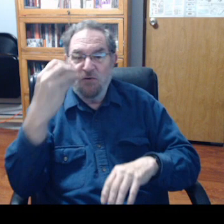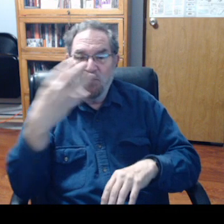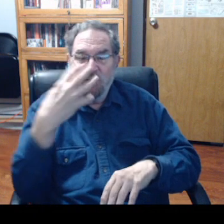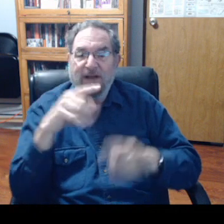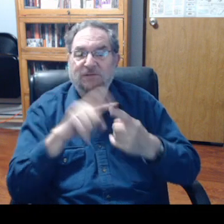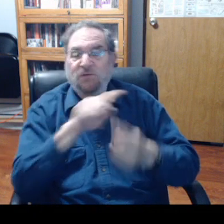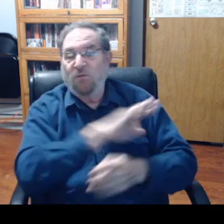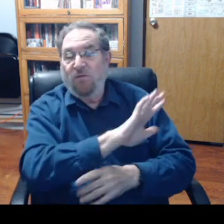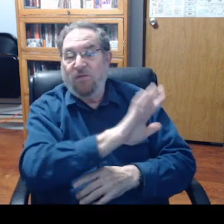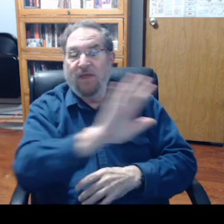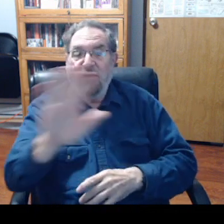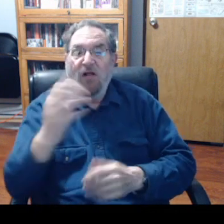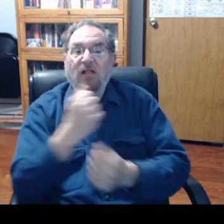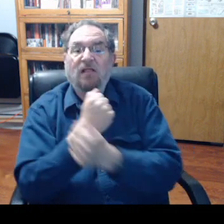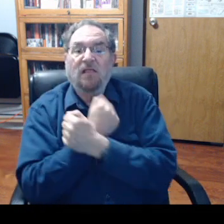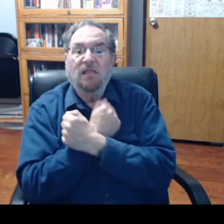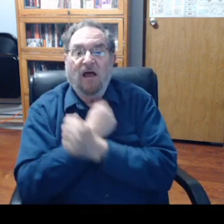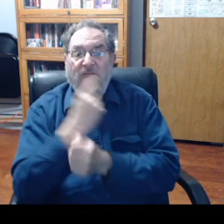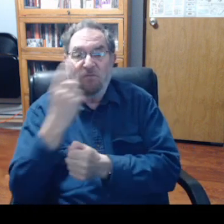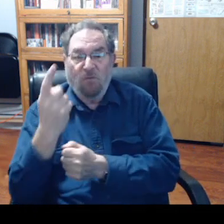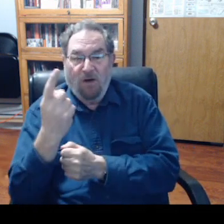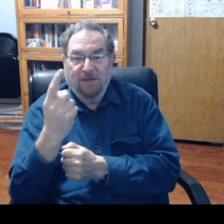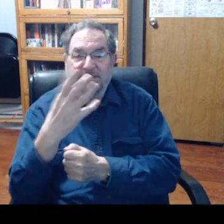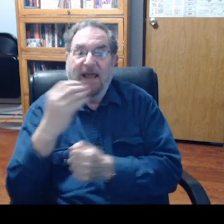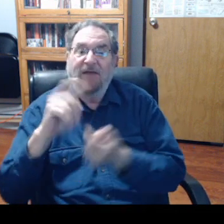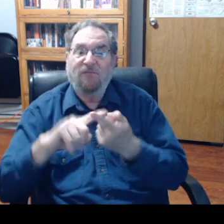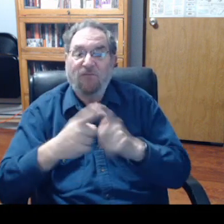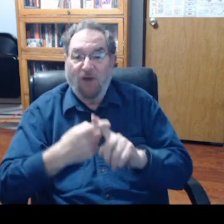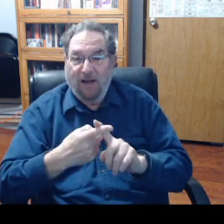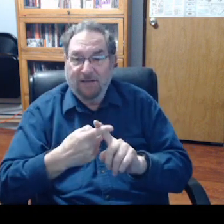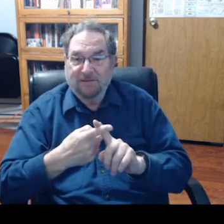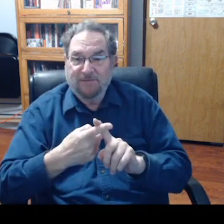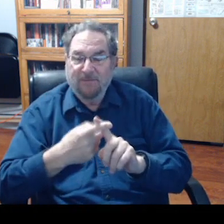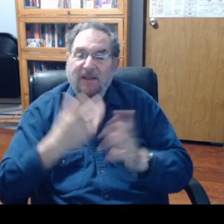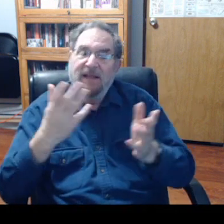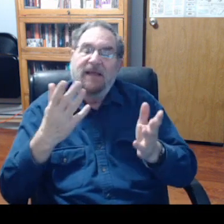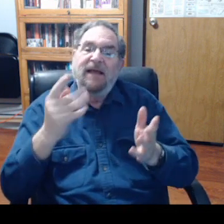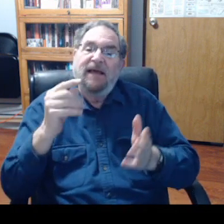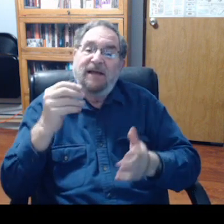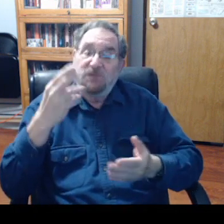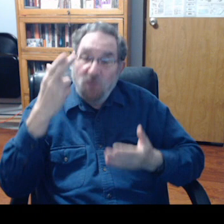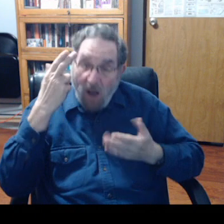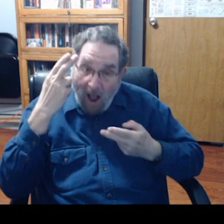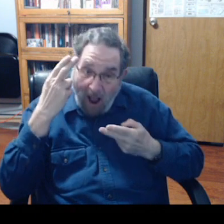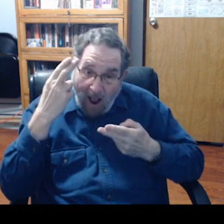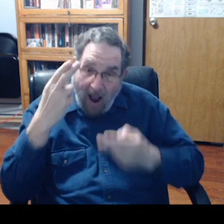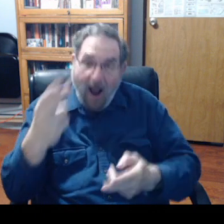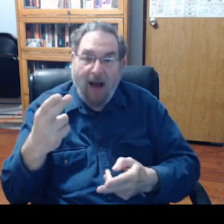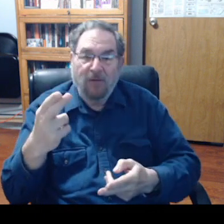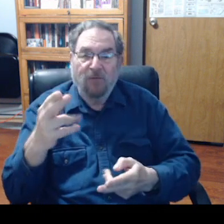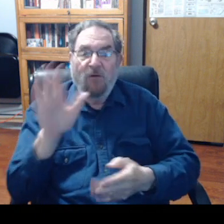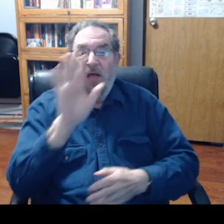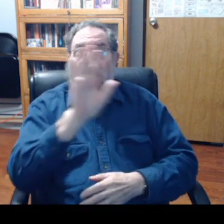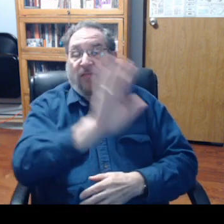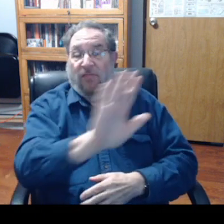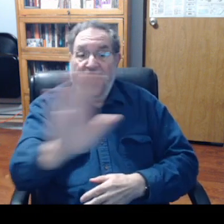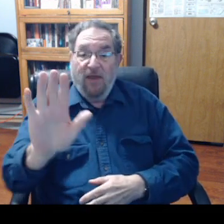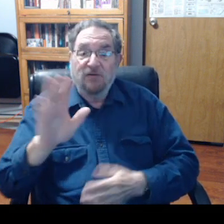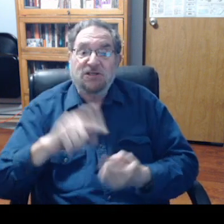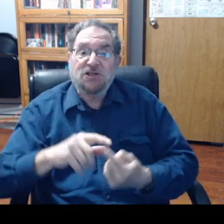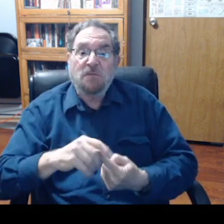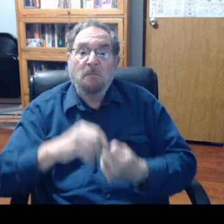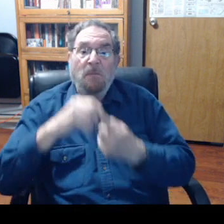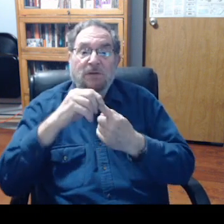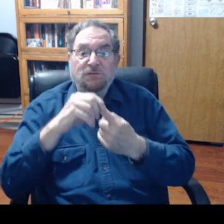and grace to their loved one and friend. Is to honor